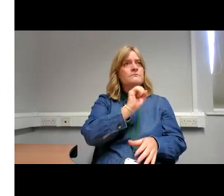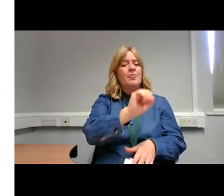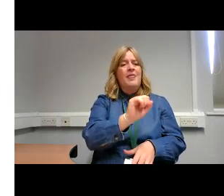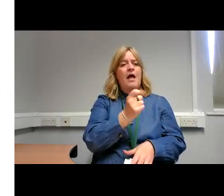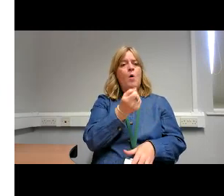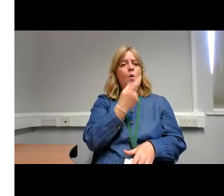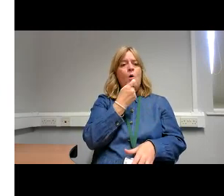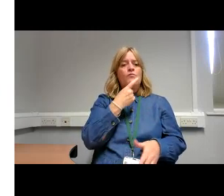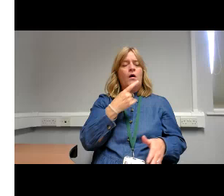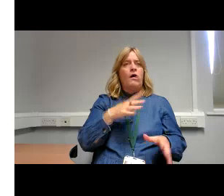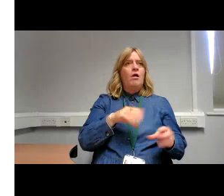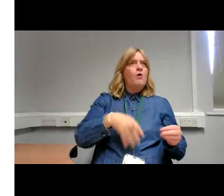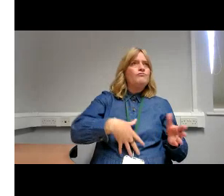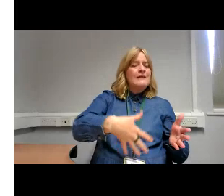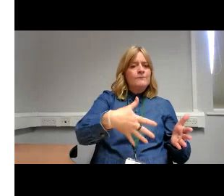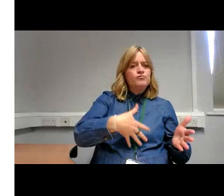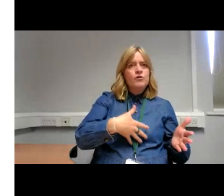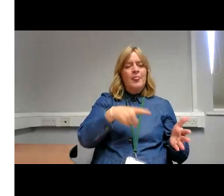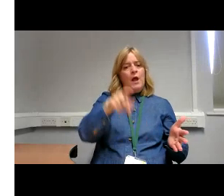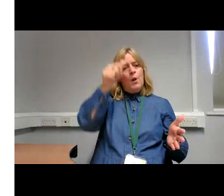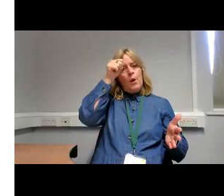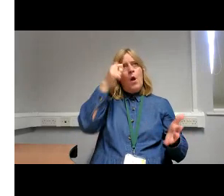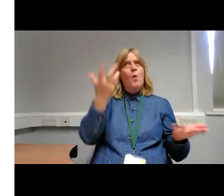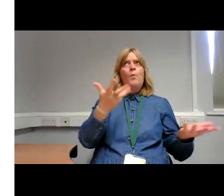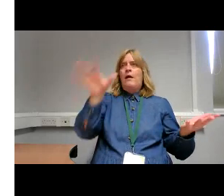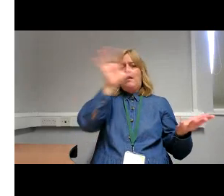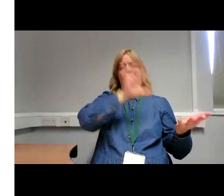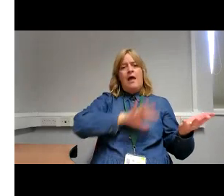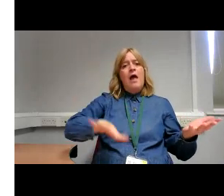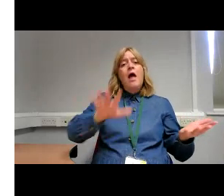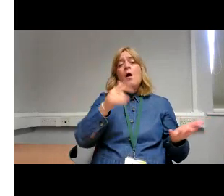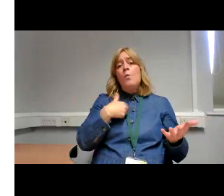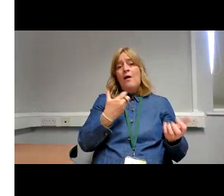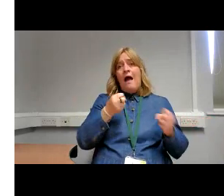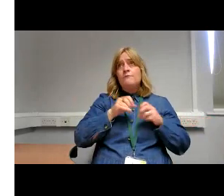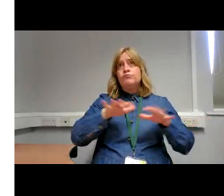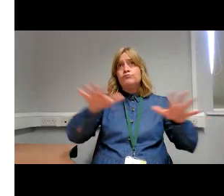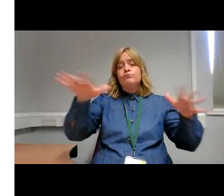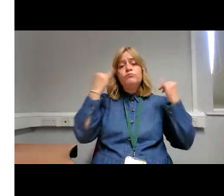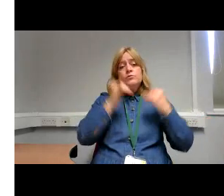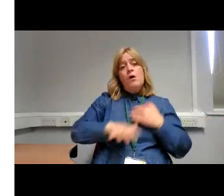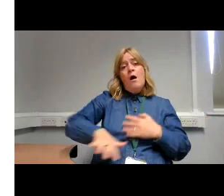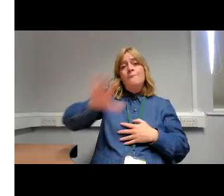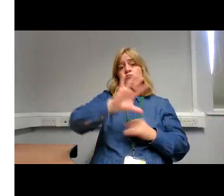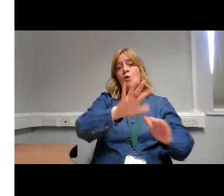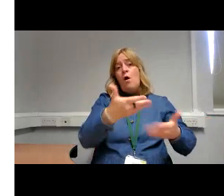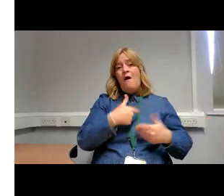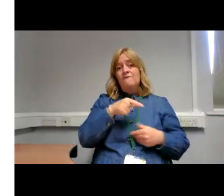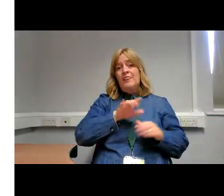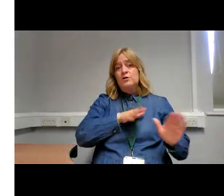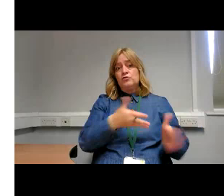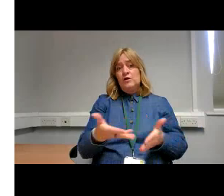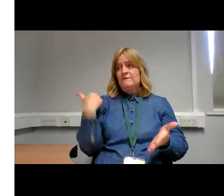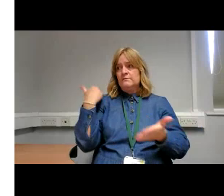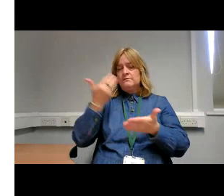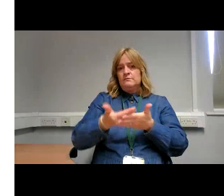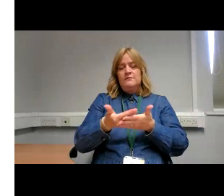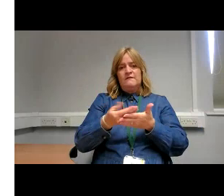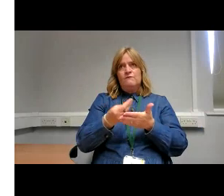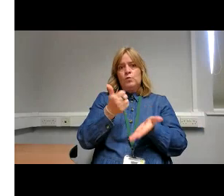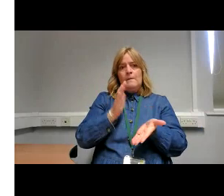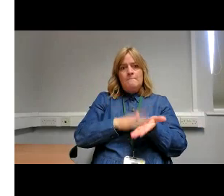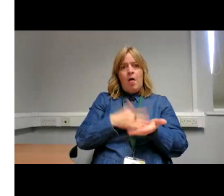find a pharmacy that offers that service. We've got really good coverage across Derbyshire for that service now. Over the last few months, more and more people have been